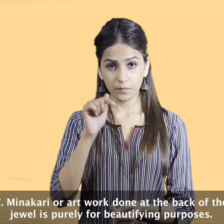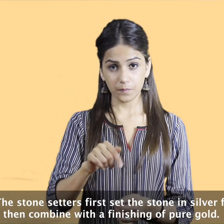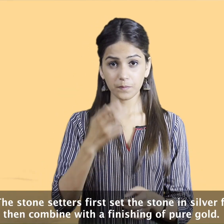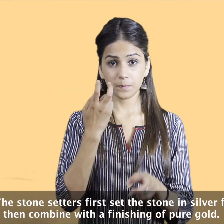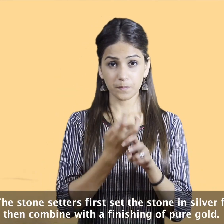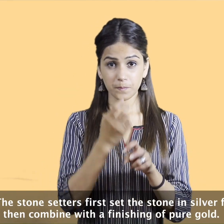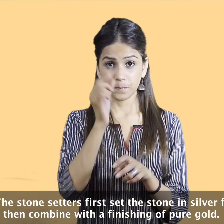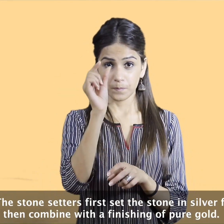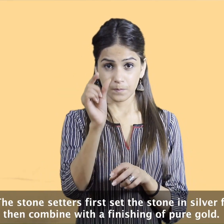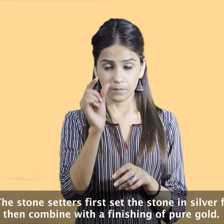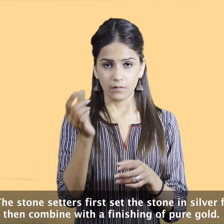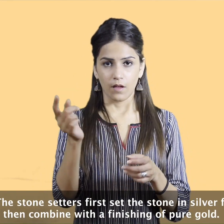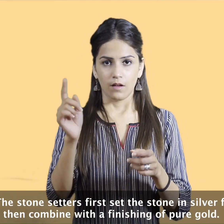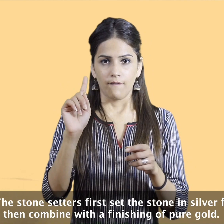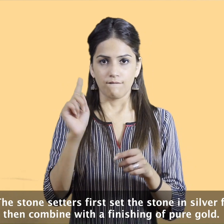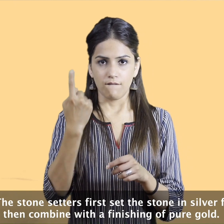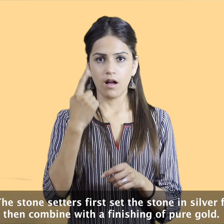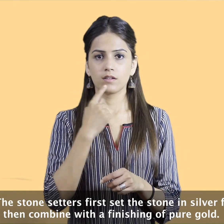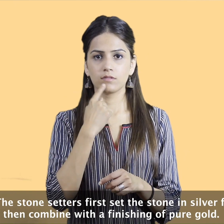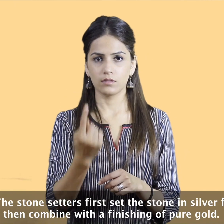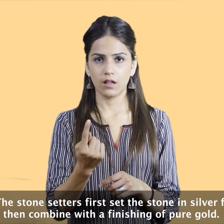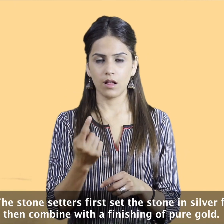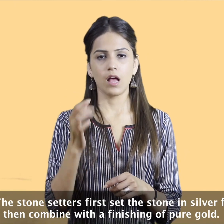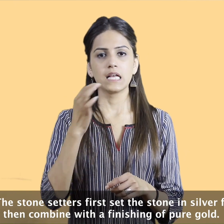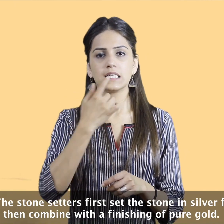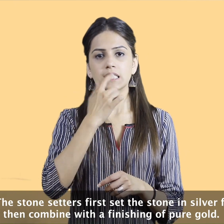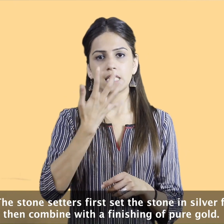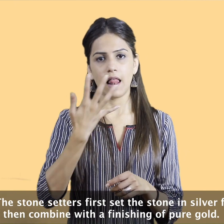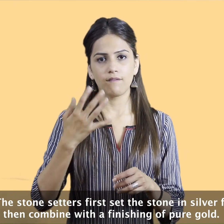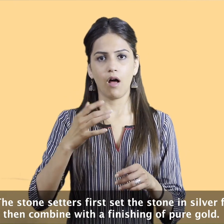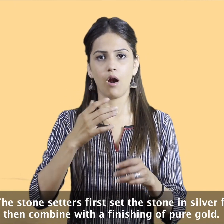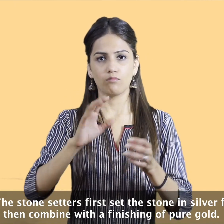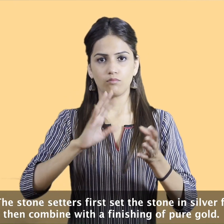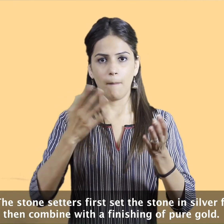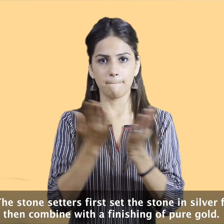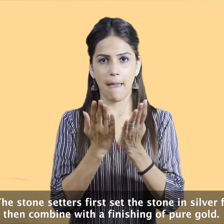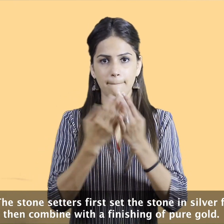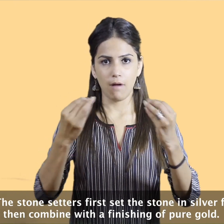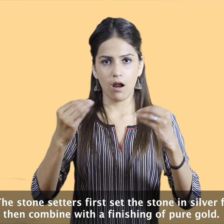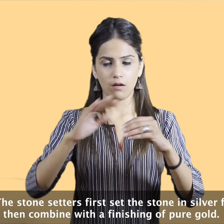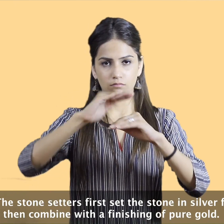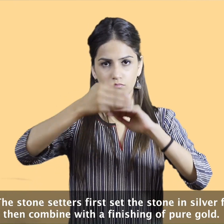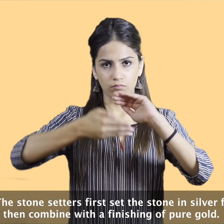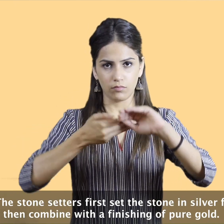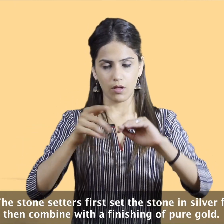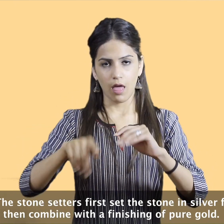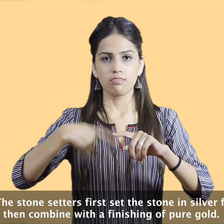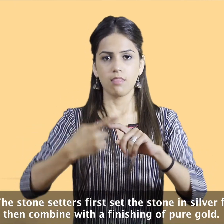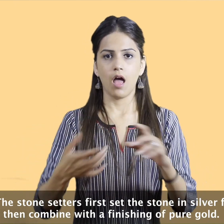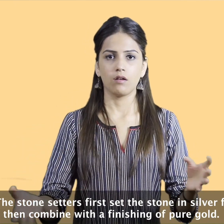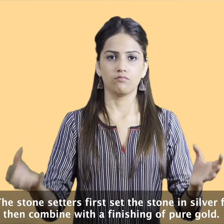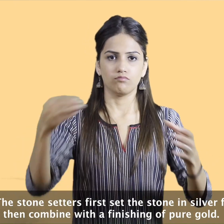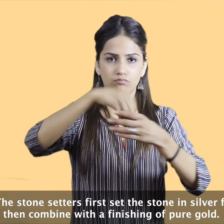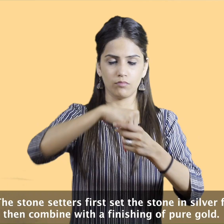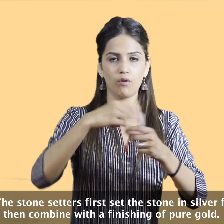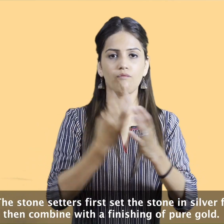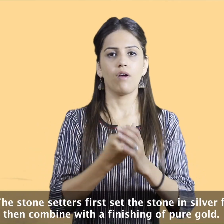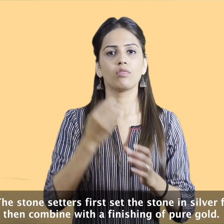The stone setters first set the stone in silver foil, then combine with the finishing of pure